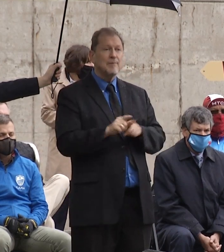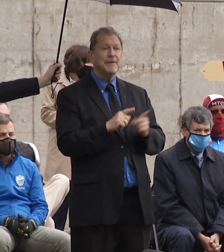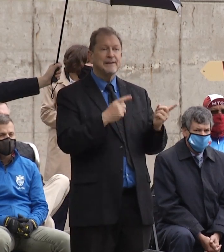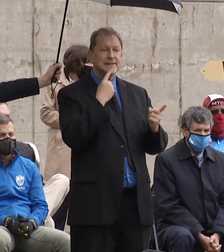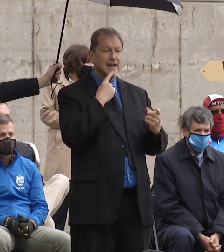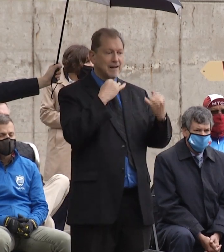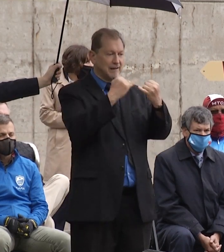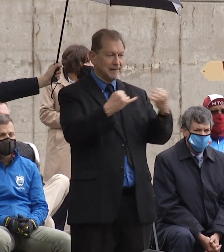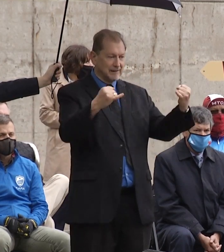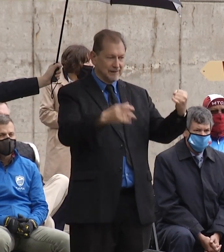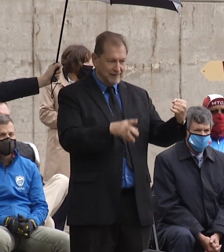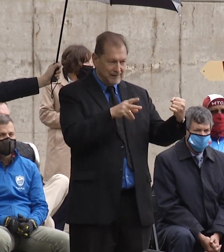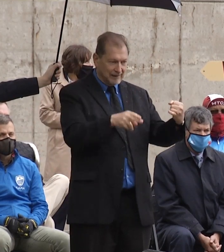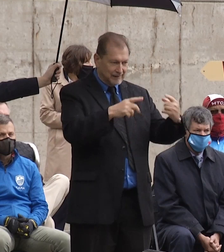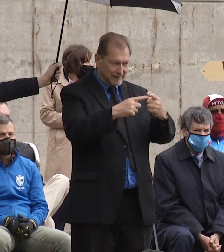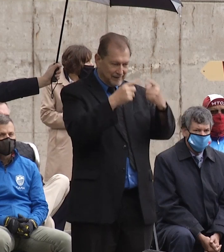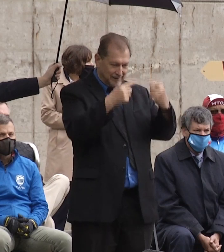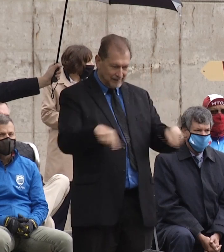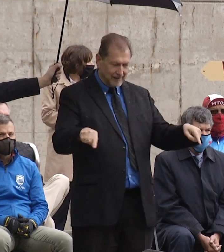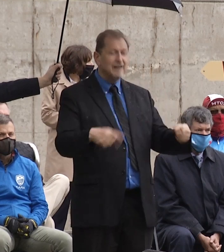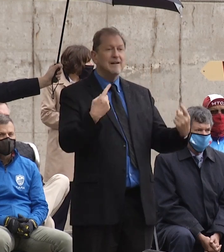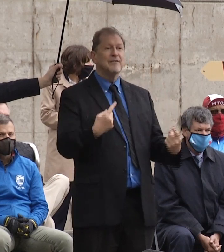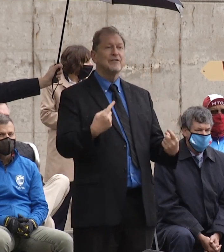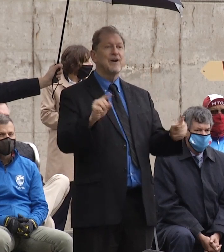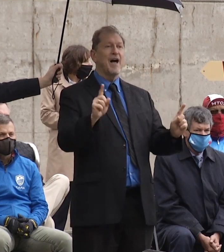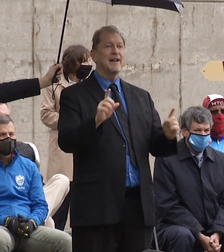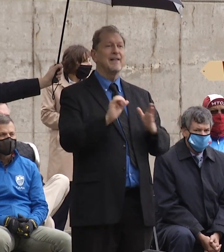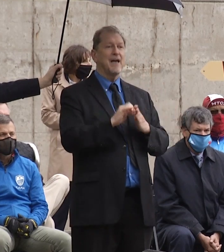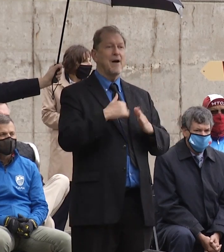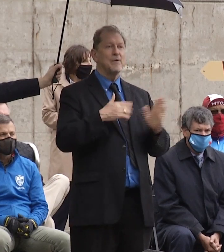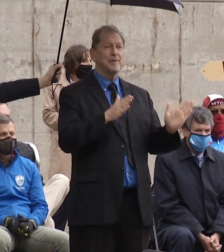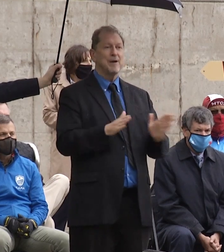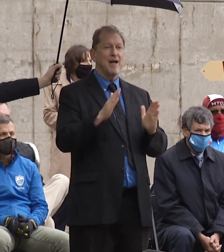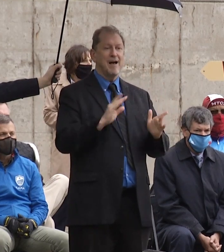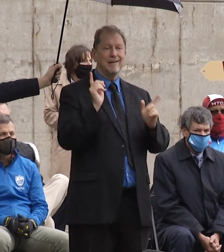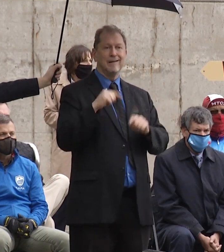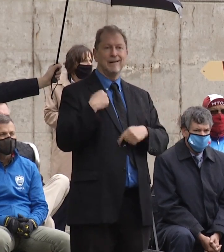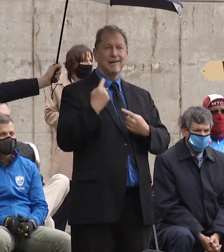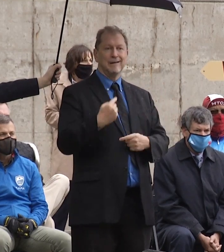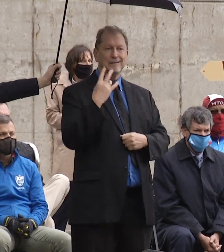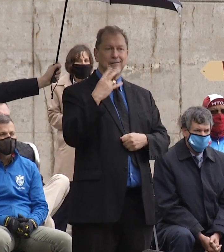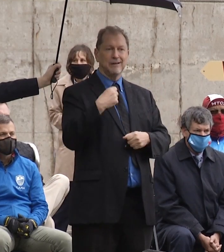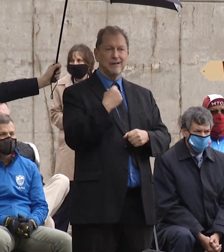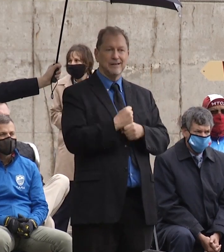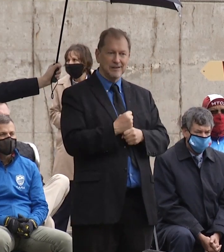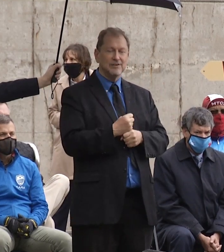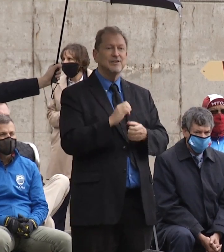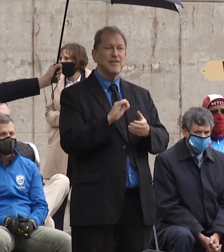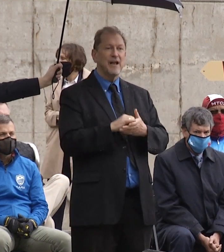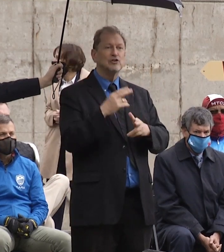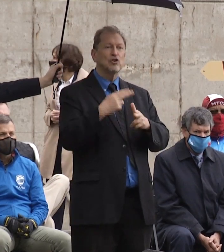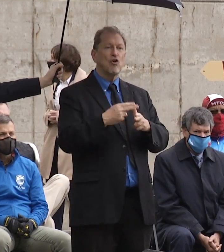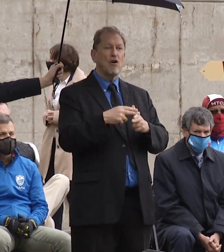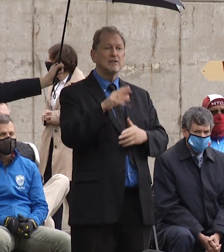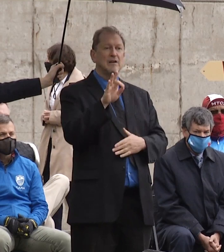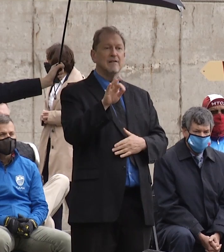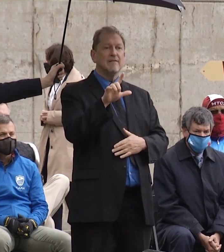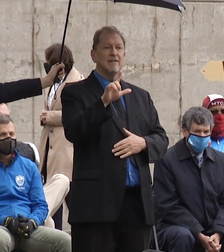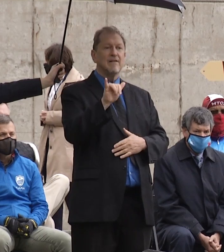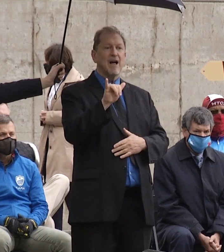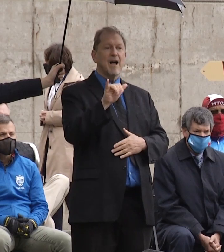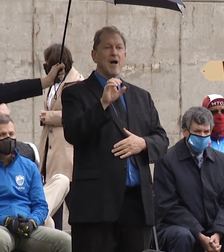ribbon on the final phase of the flyover, the Navy Pier Fly-Over, which will create 18 miles